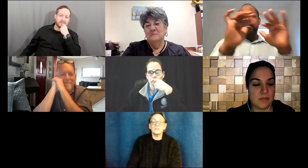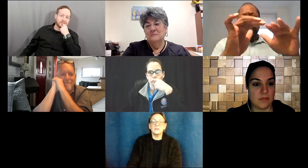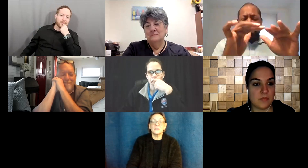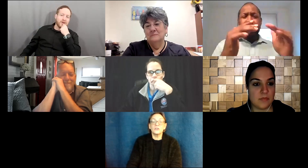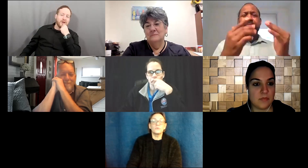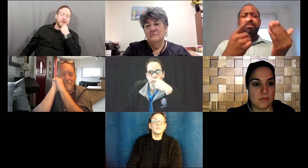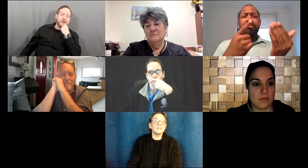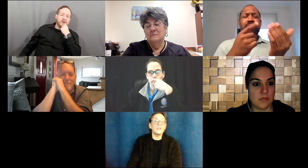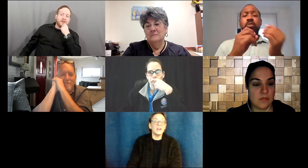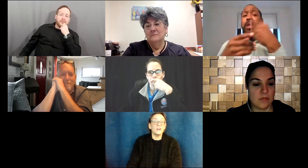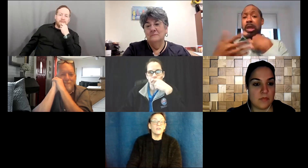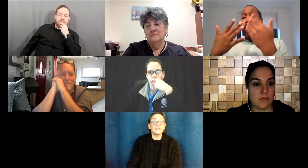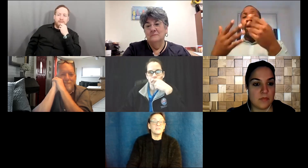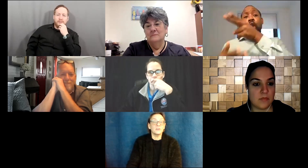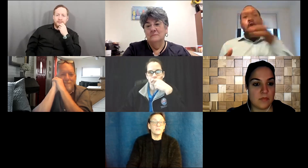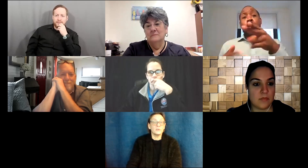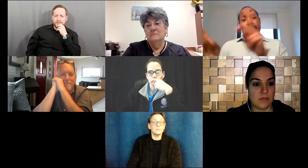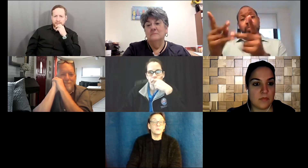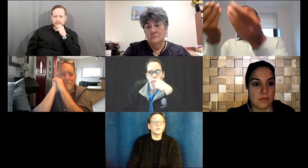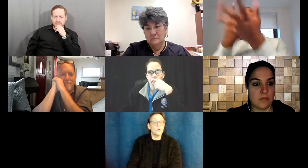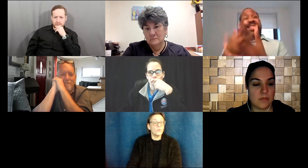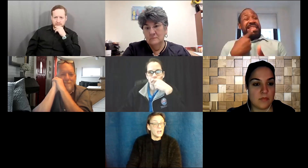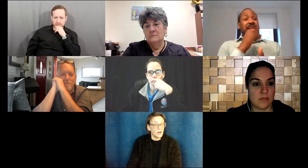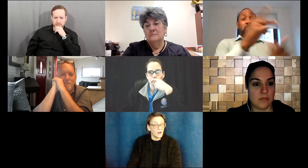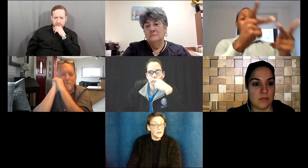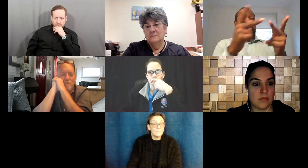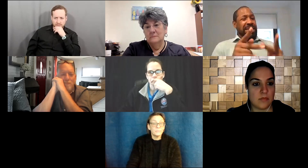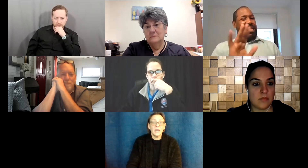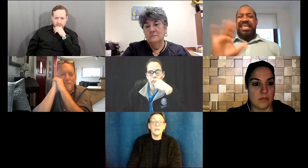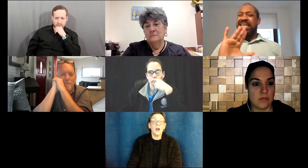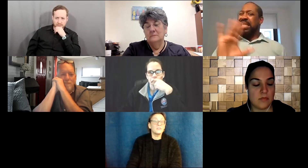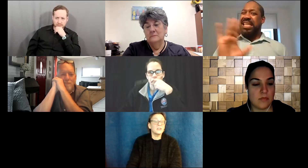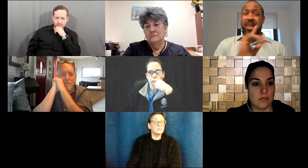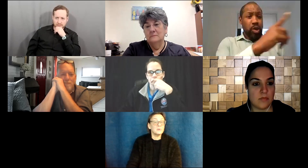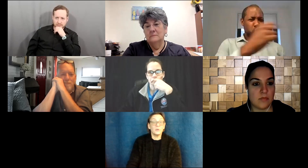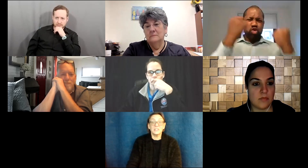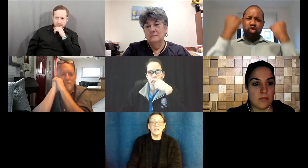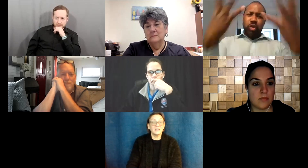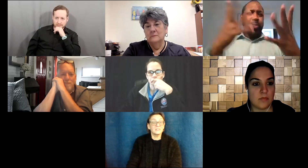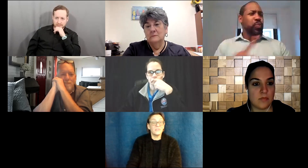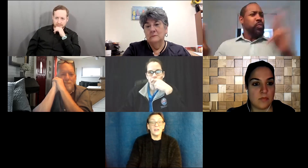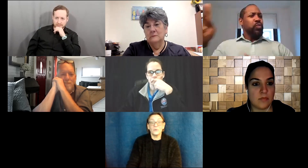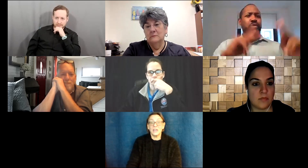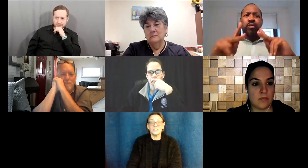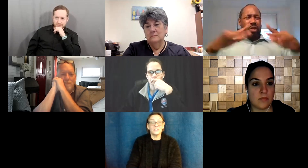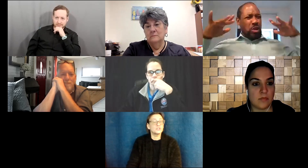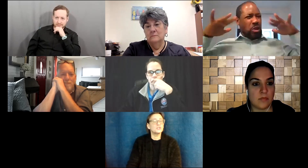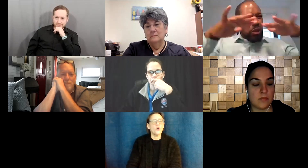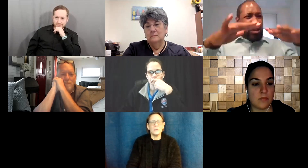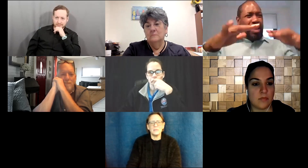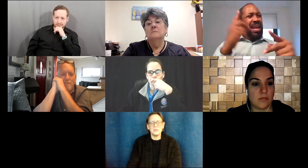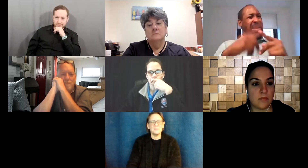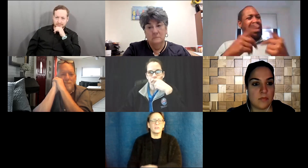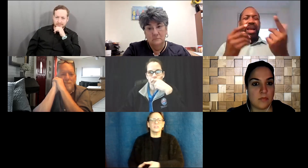place, you know, if we did it there, a lot of deaf and hard of hearing people could go there. And hard of hearing people are telling us that that location, there's